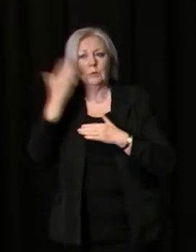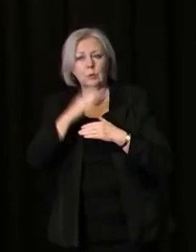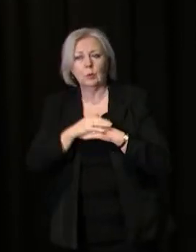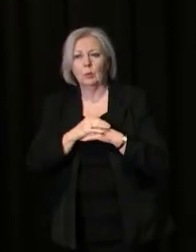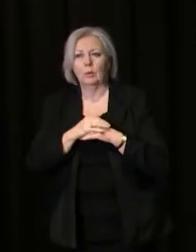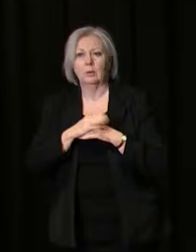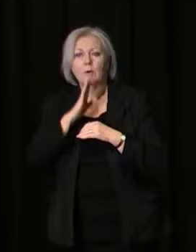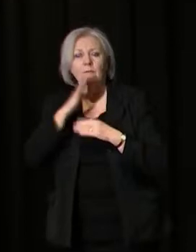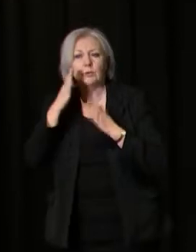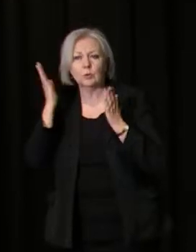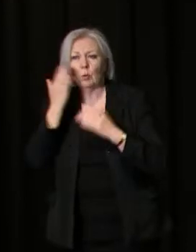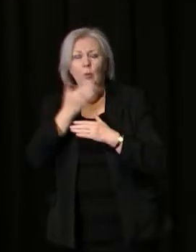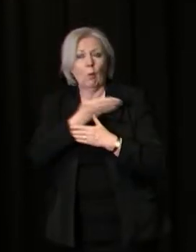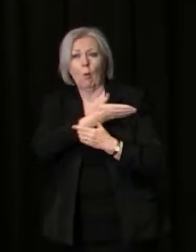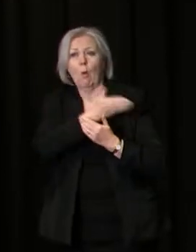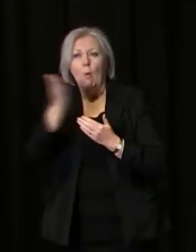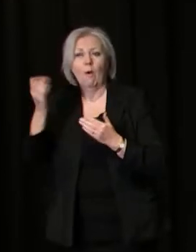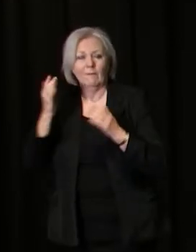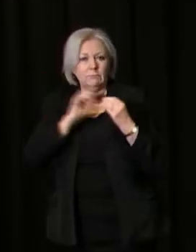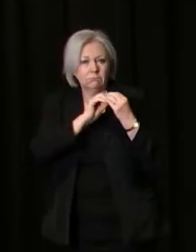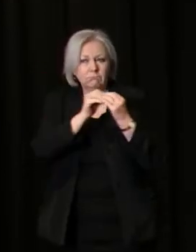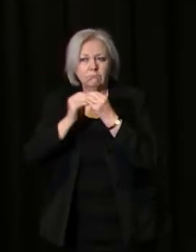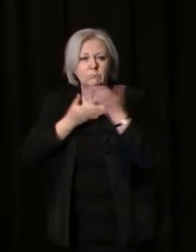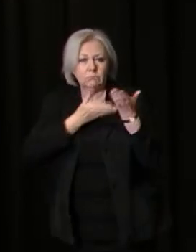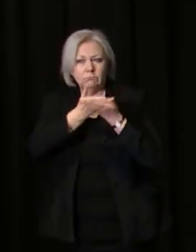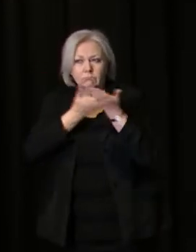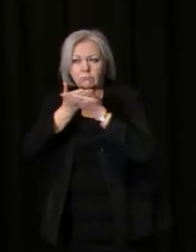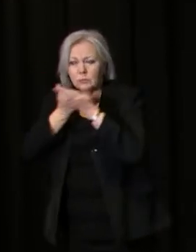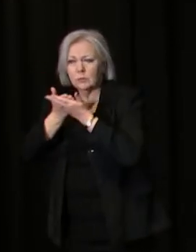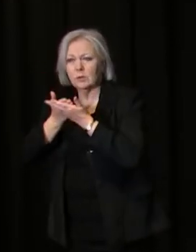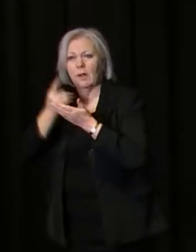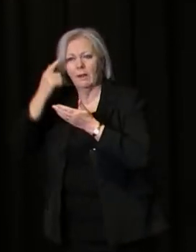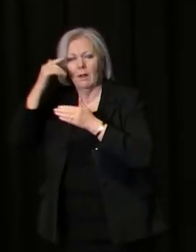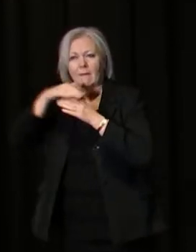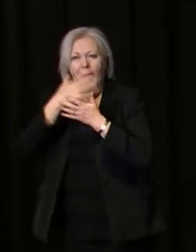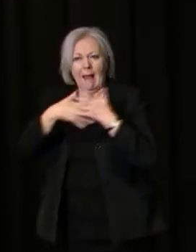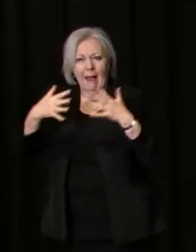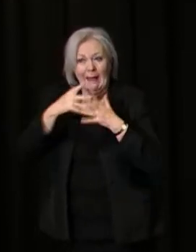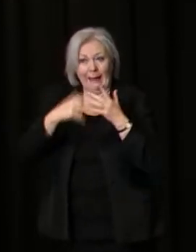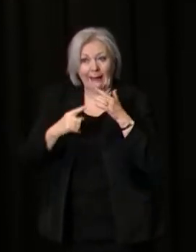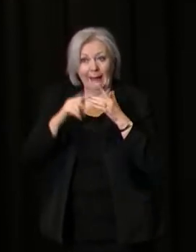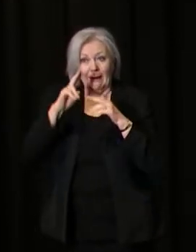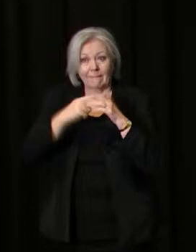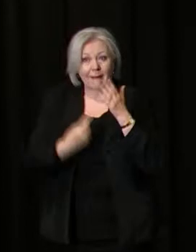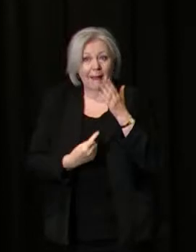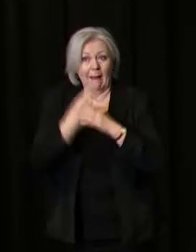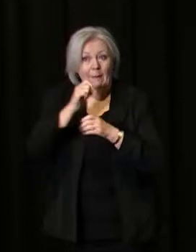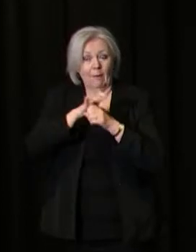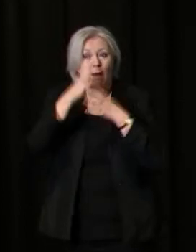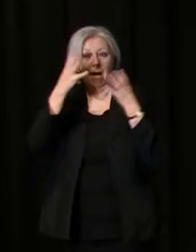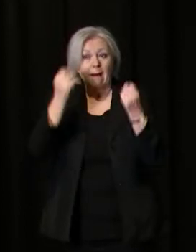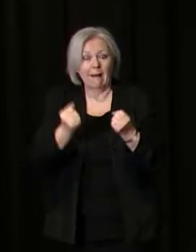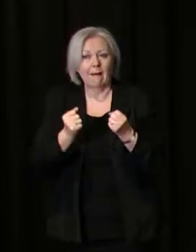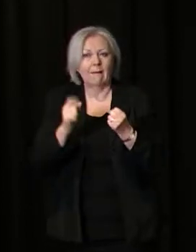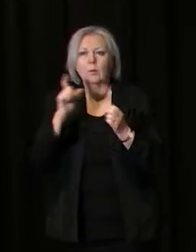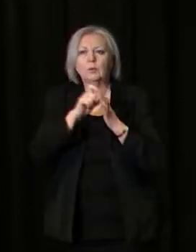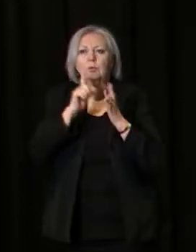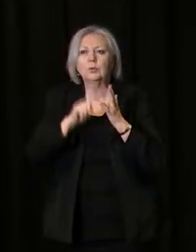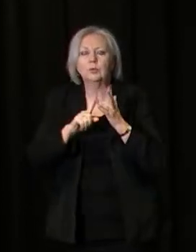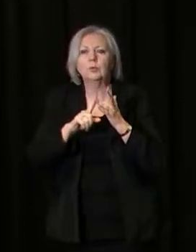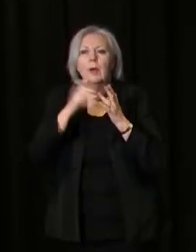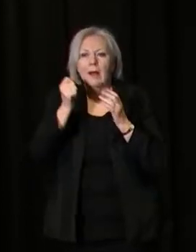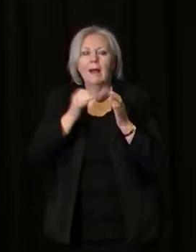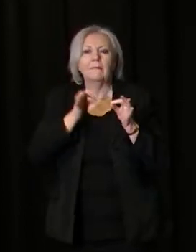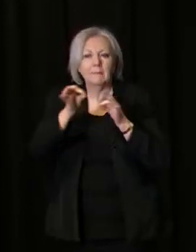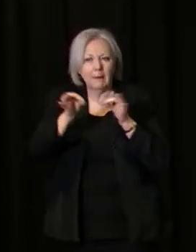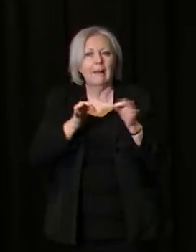those programs about how to manage those outbreaks most effectively are well progressed. And like I've